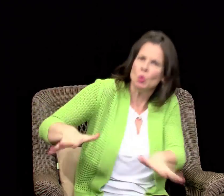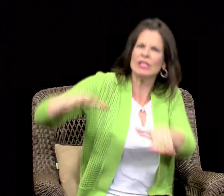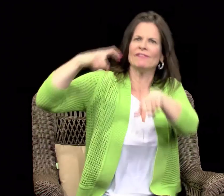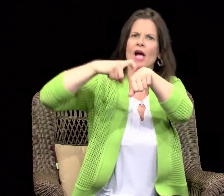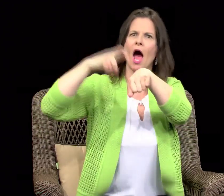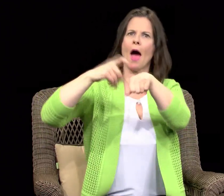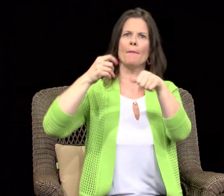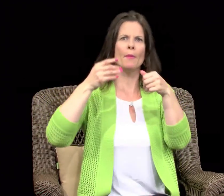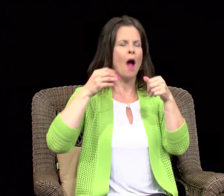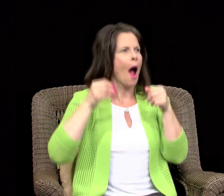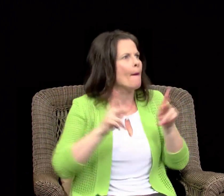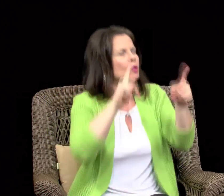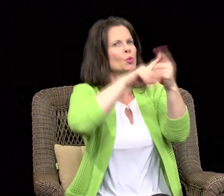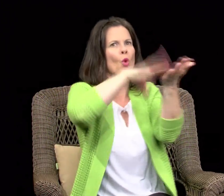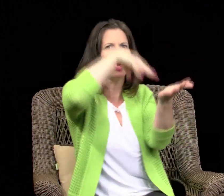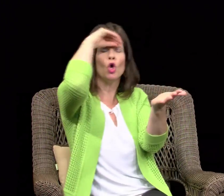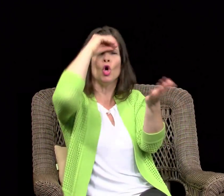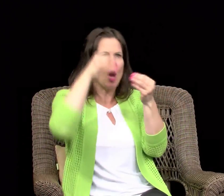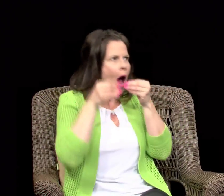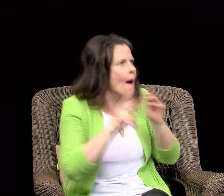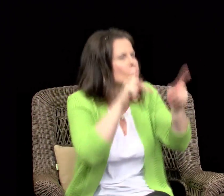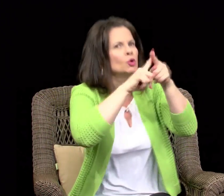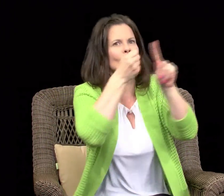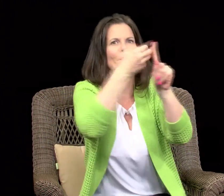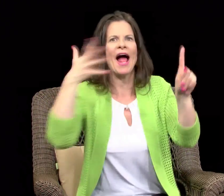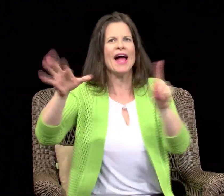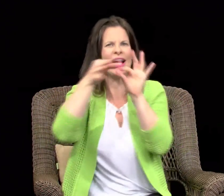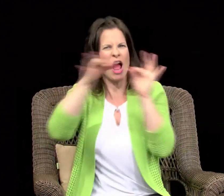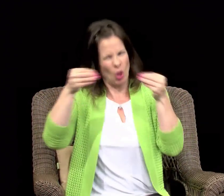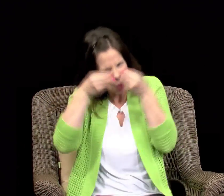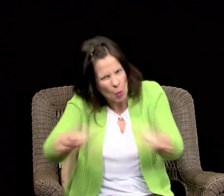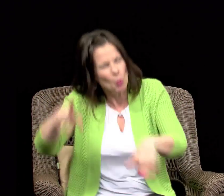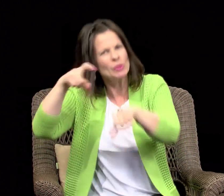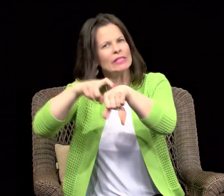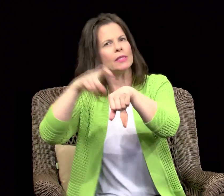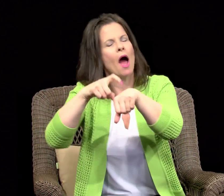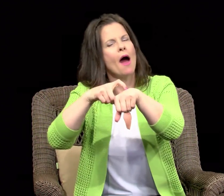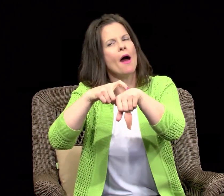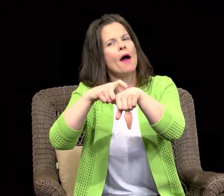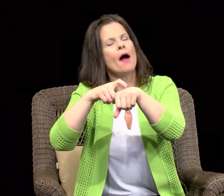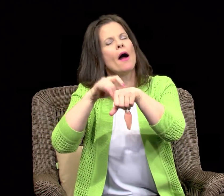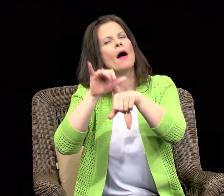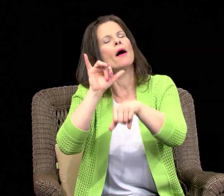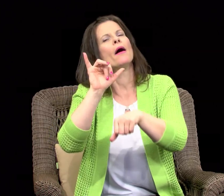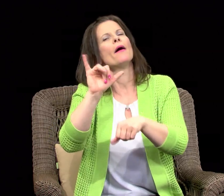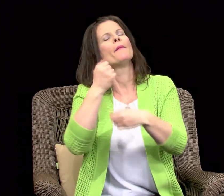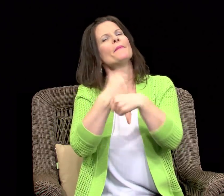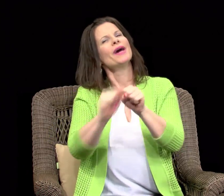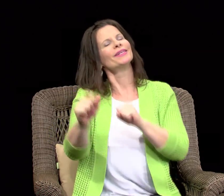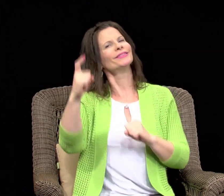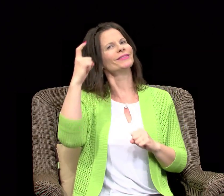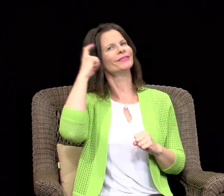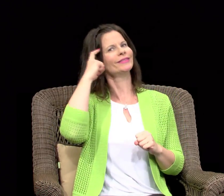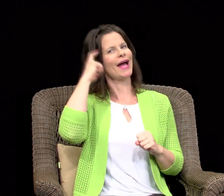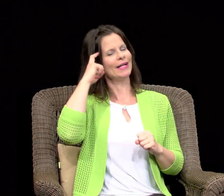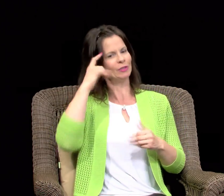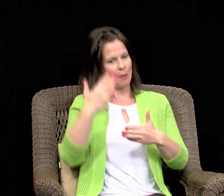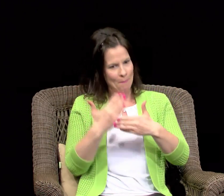long time. But even 3 months, if you lose an opportunity to expand on language, that's really a lost